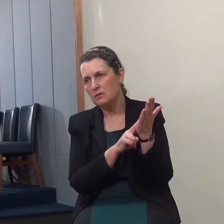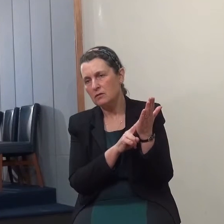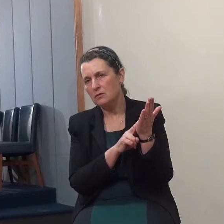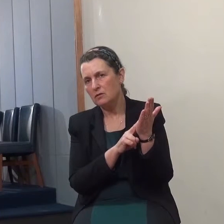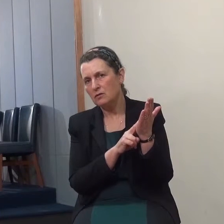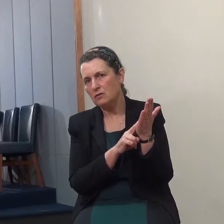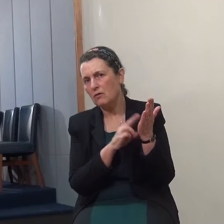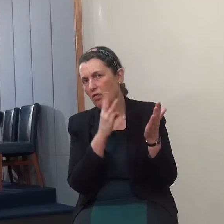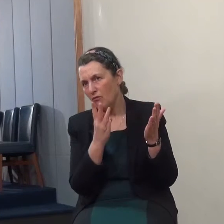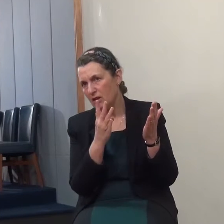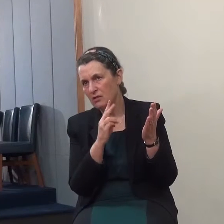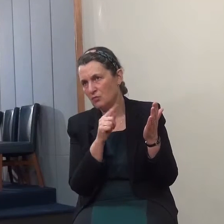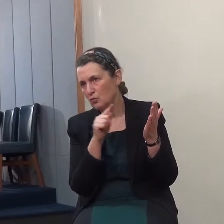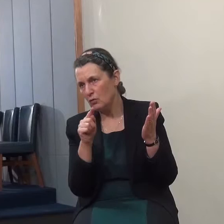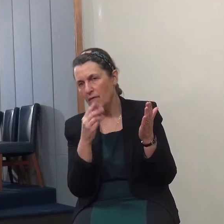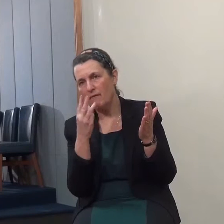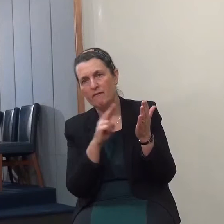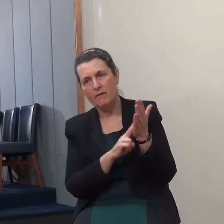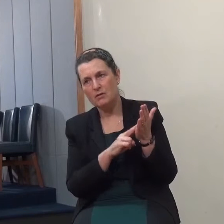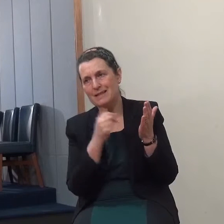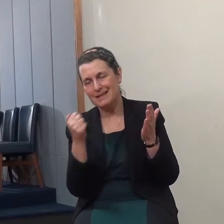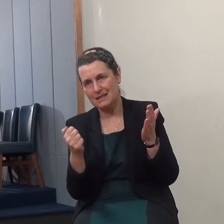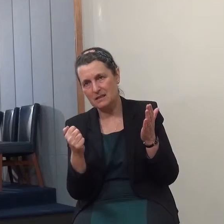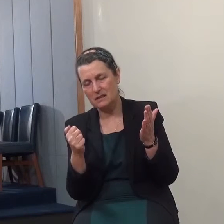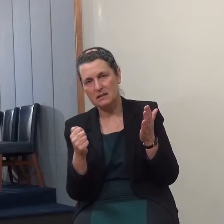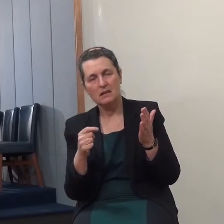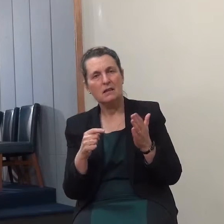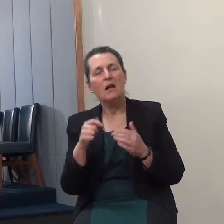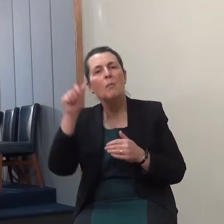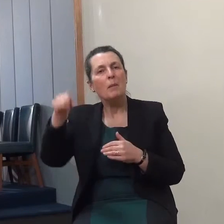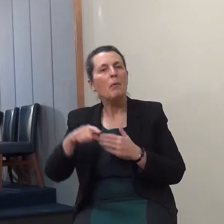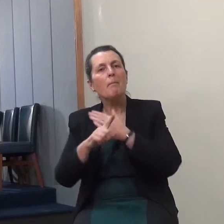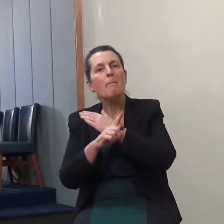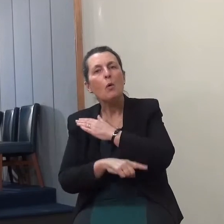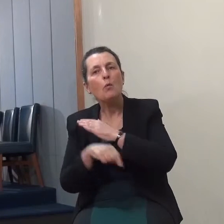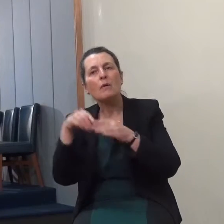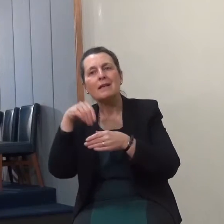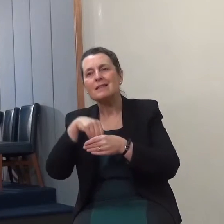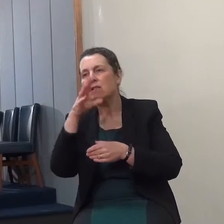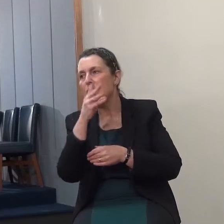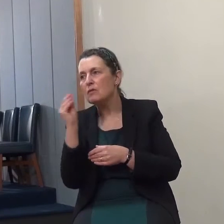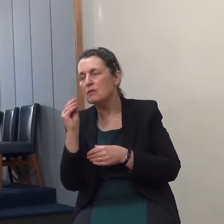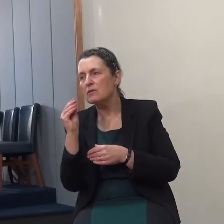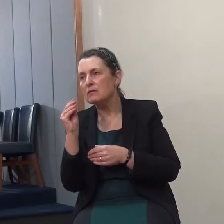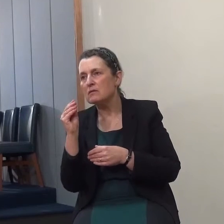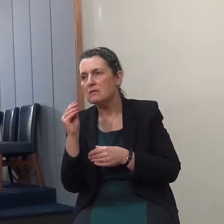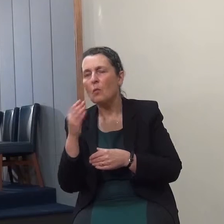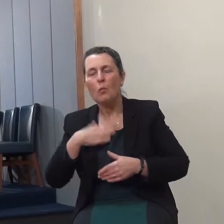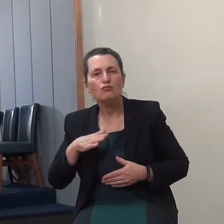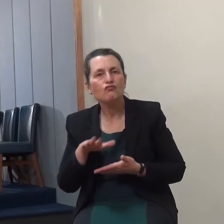verses 3 to 6, the poor in spirit, they that mourn, the meek, they that hunger and thirst